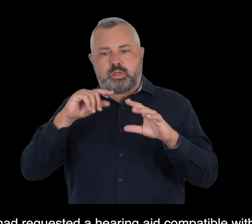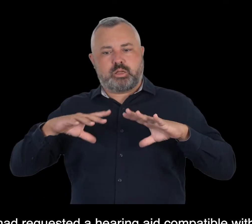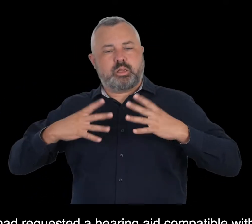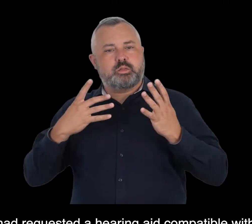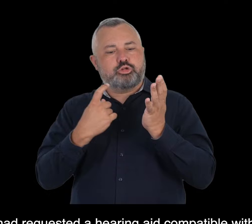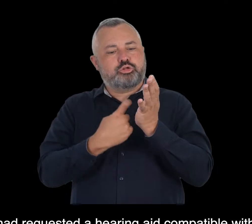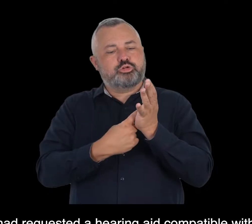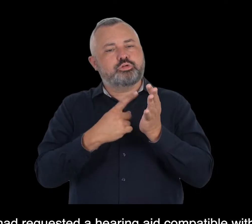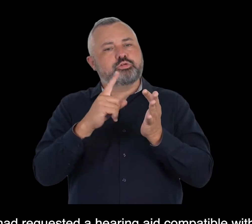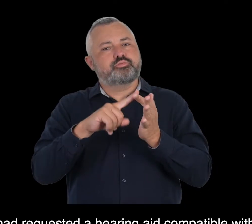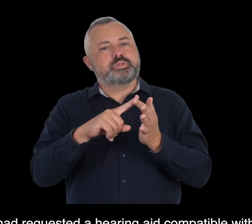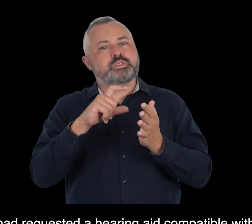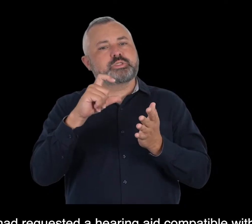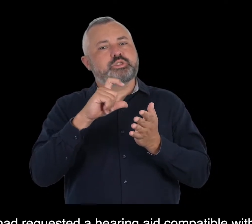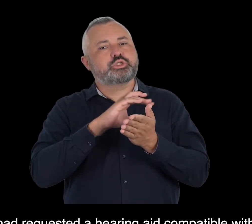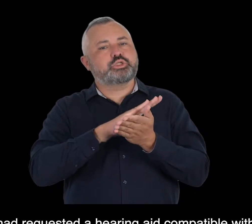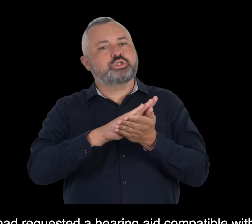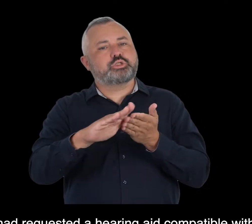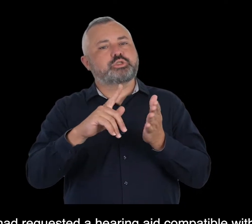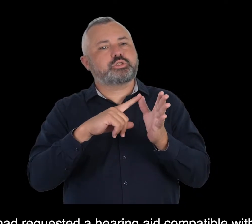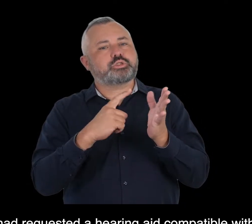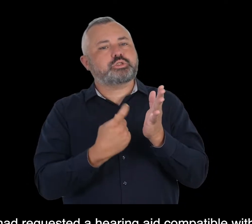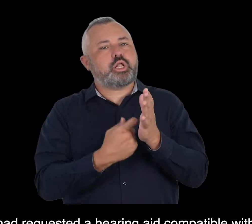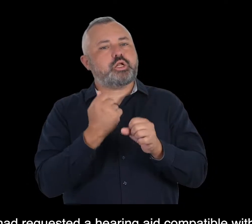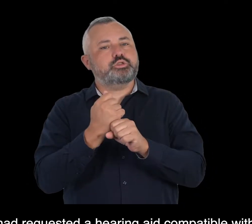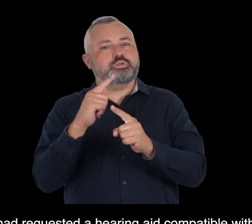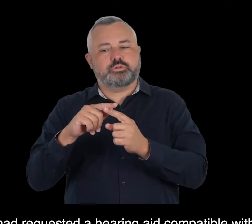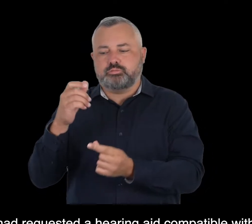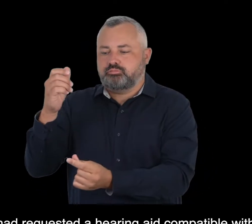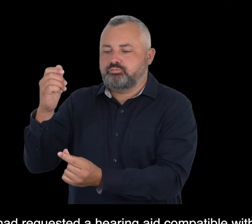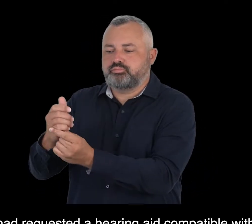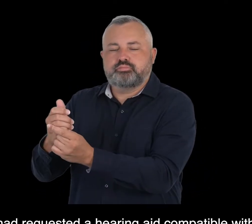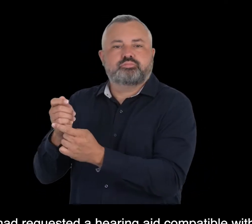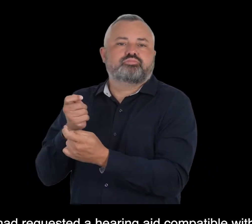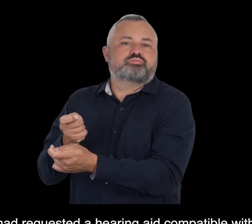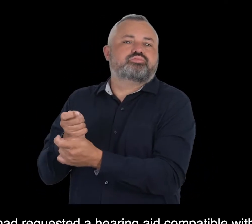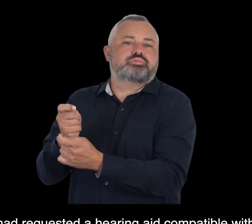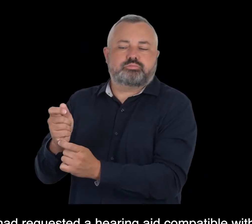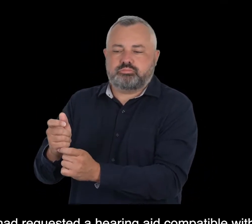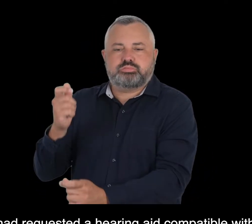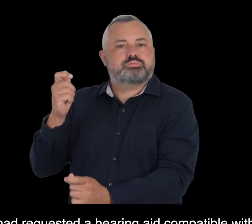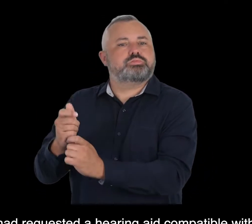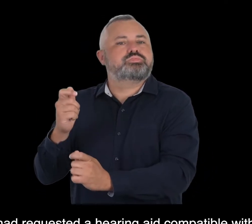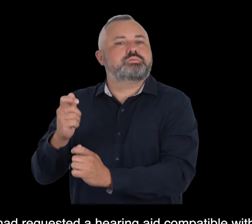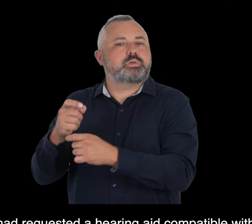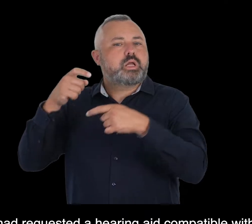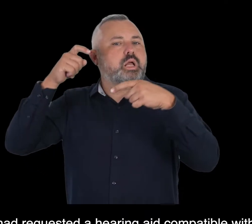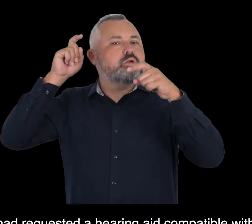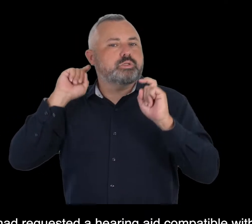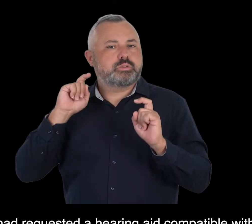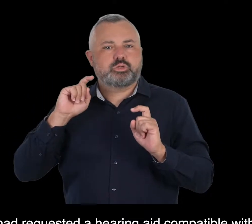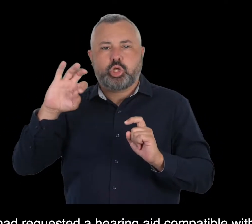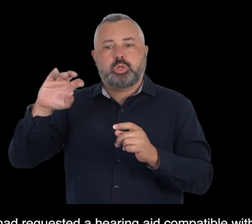requested a hearing aid compatible with rechargeable batteries, which has been declined.